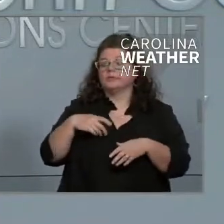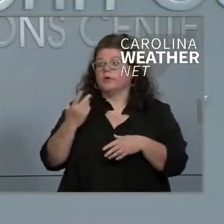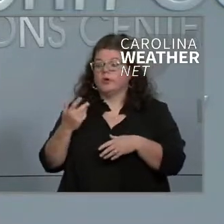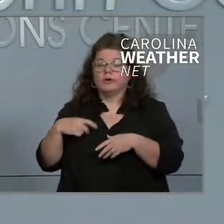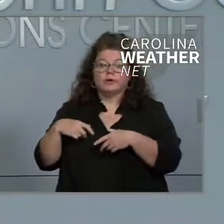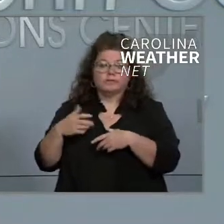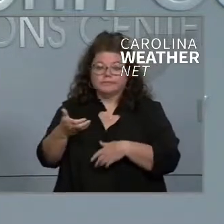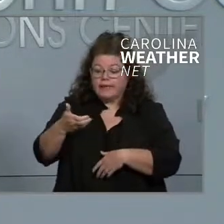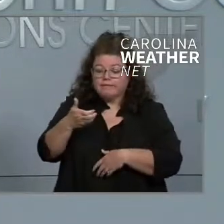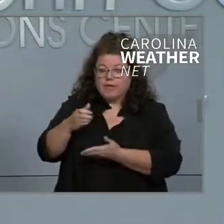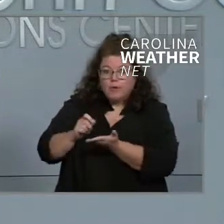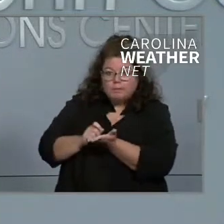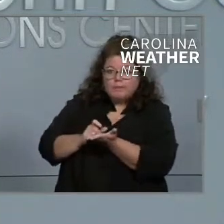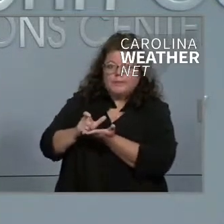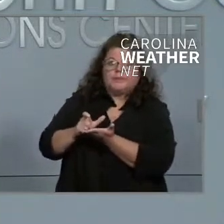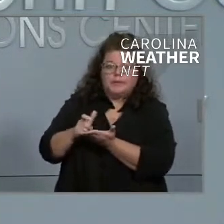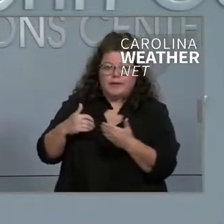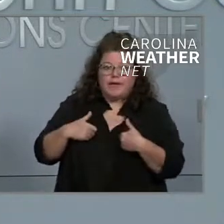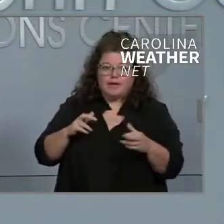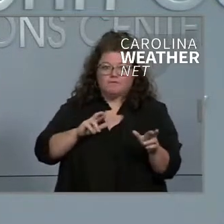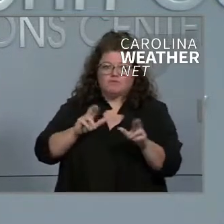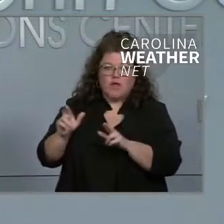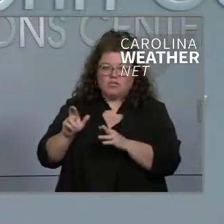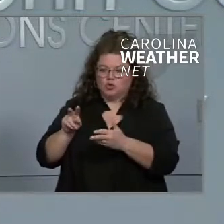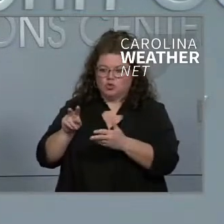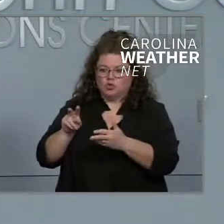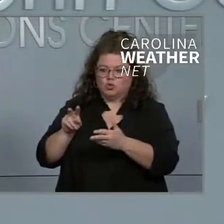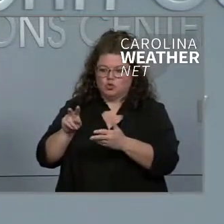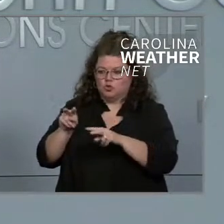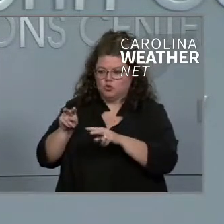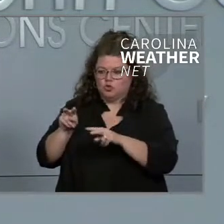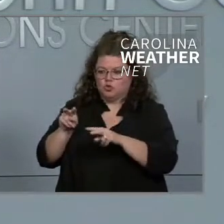weather warnings to evacuate their homes. And we